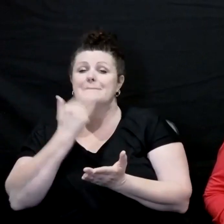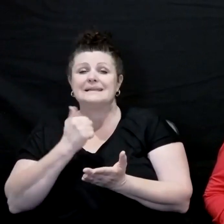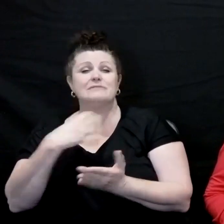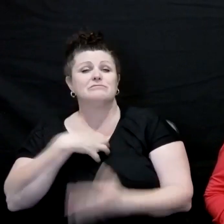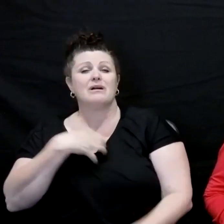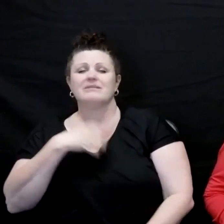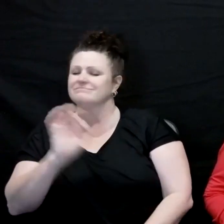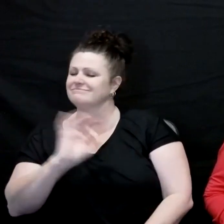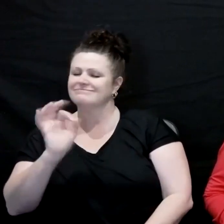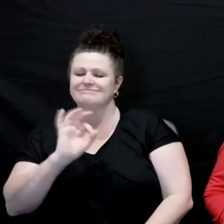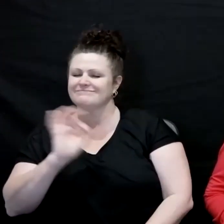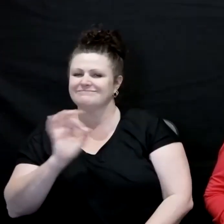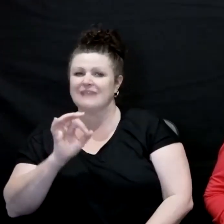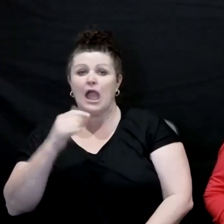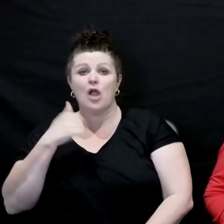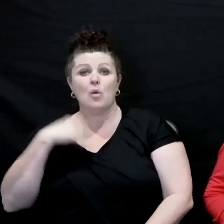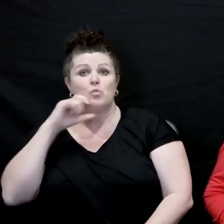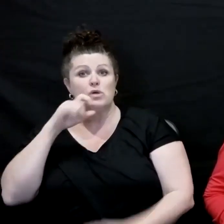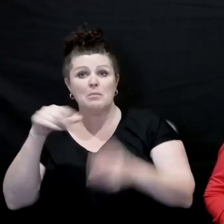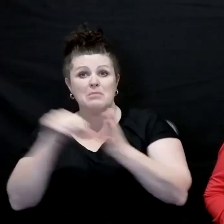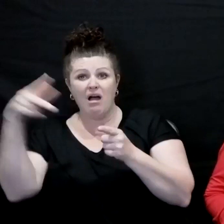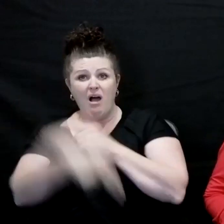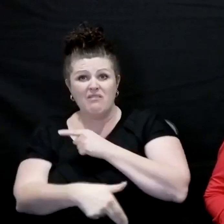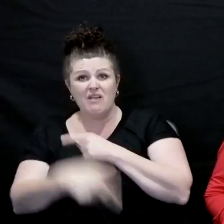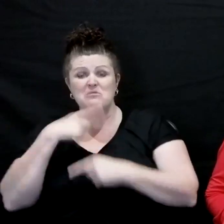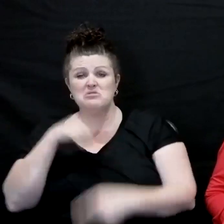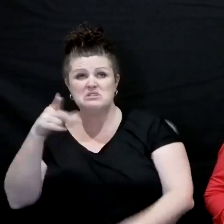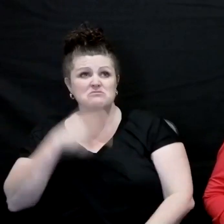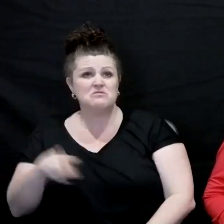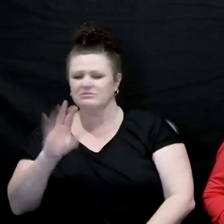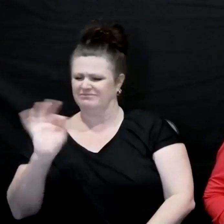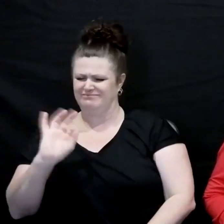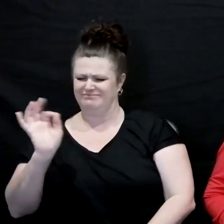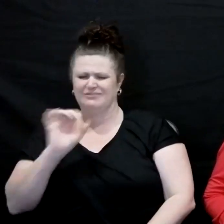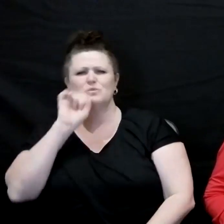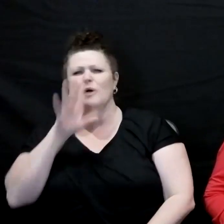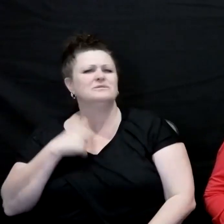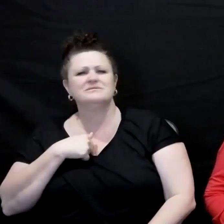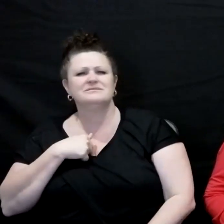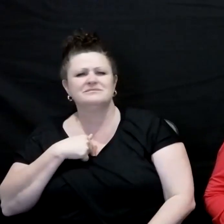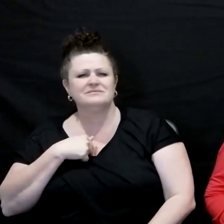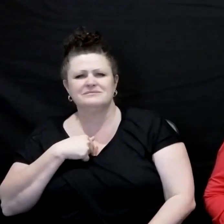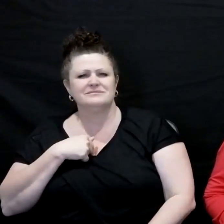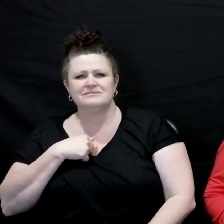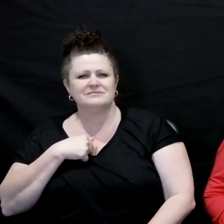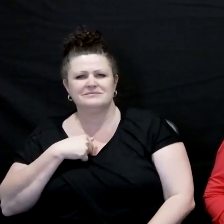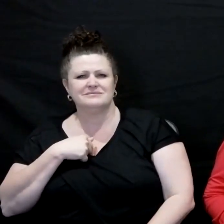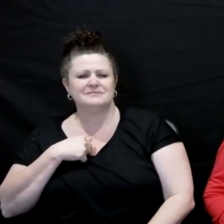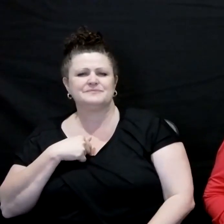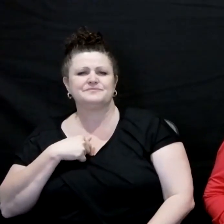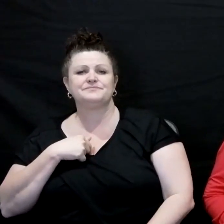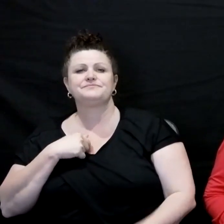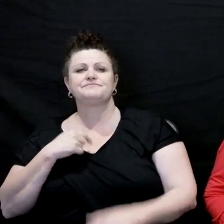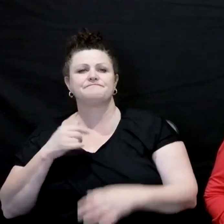to do it. We're not going to cut you off because you put in a review. That's not how this works. It's